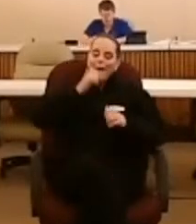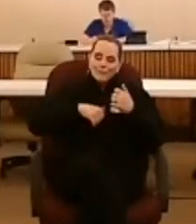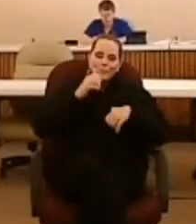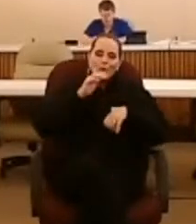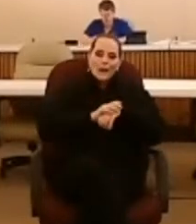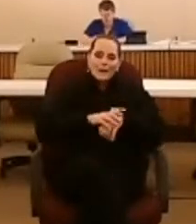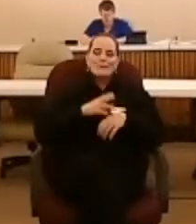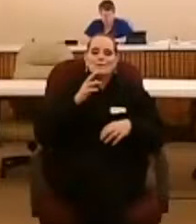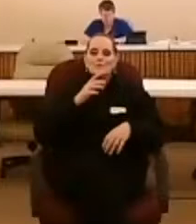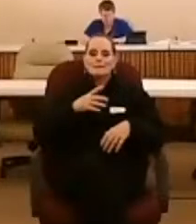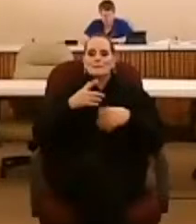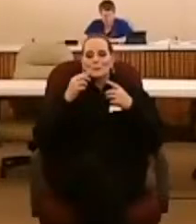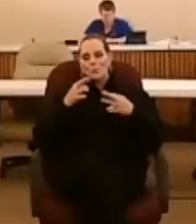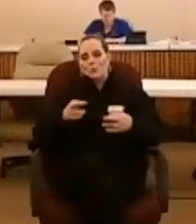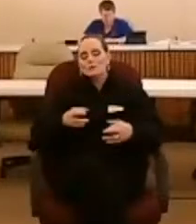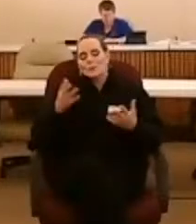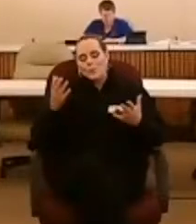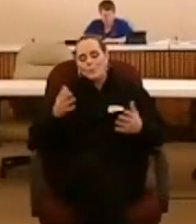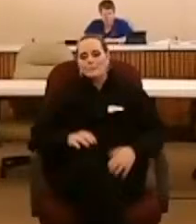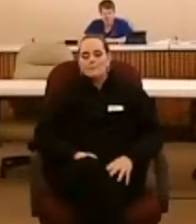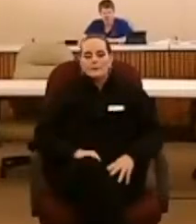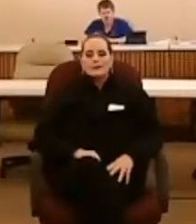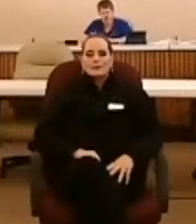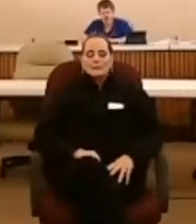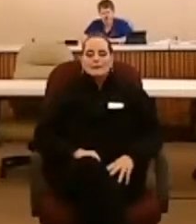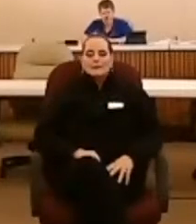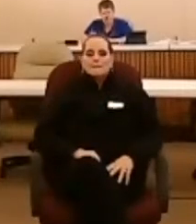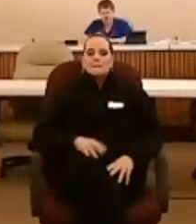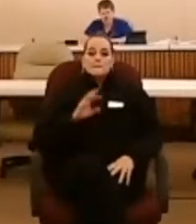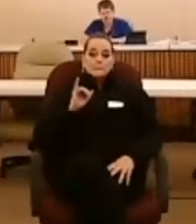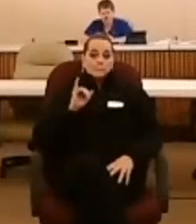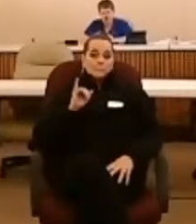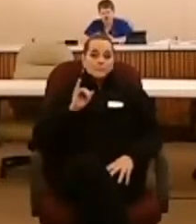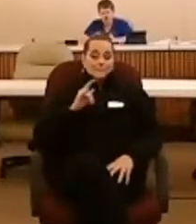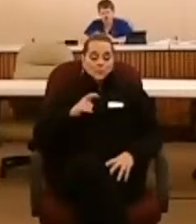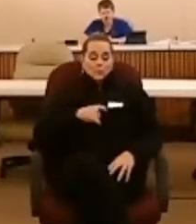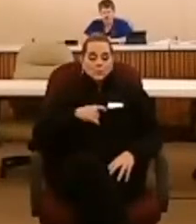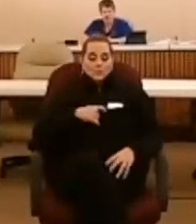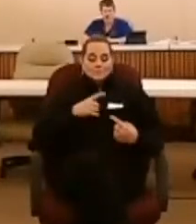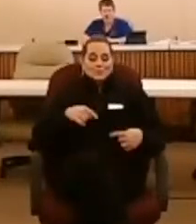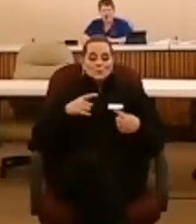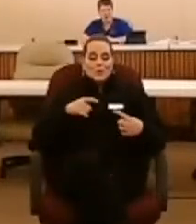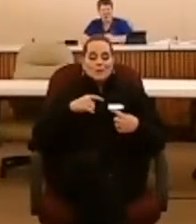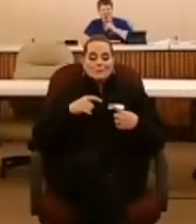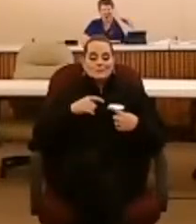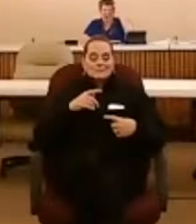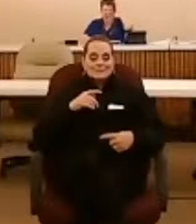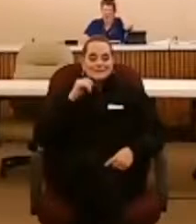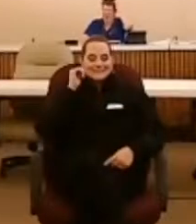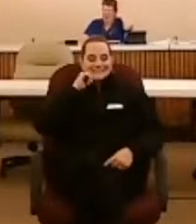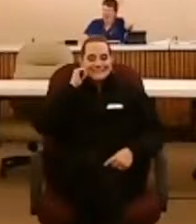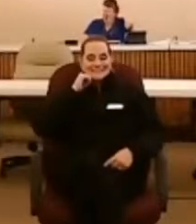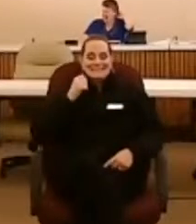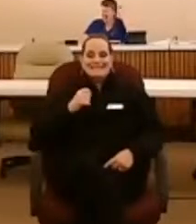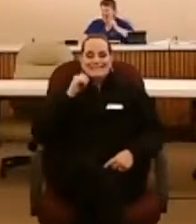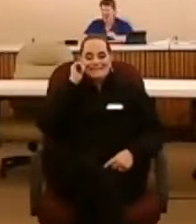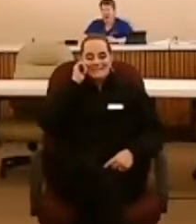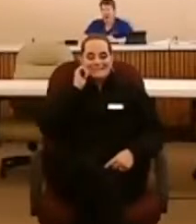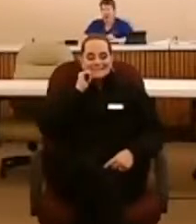street. And so, although if you were a troubled teenager, that's not always a good